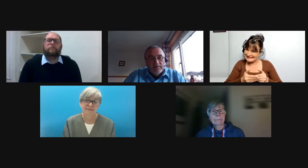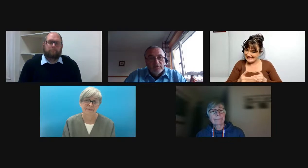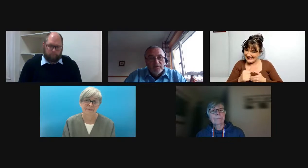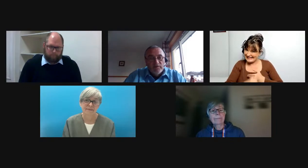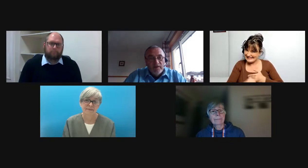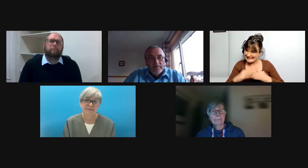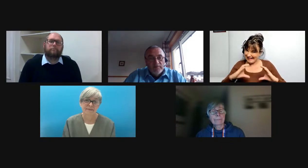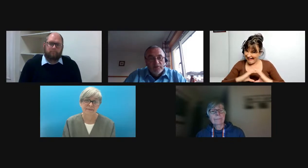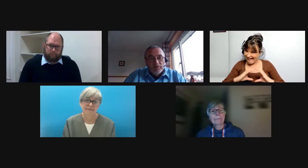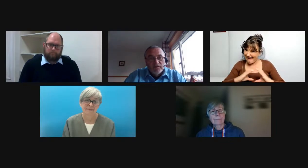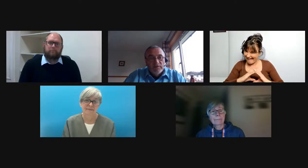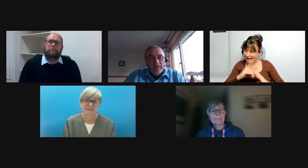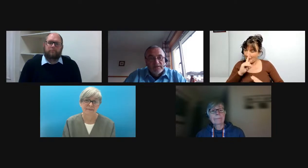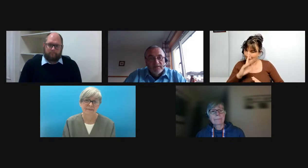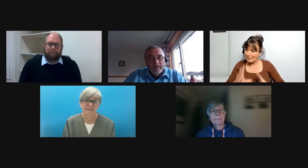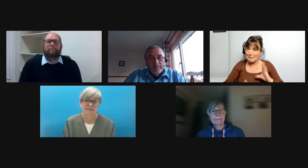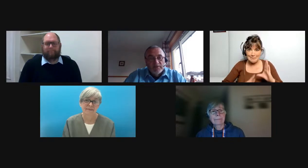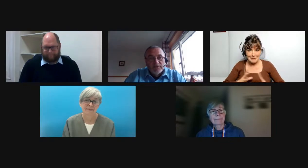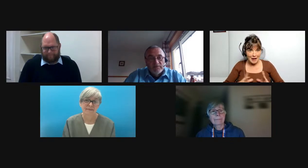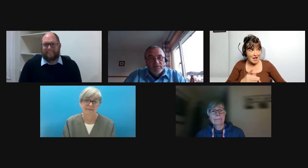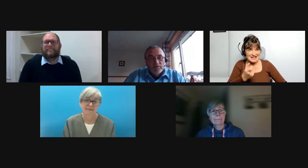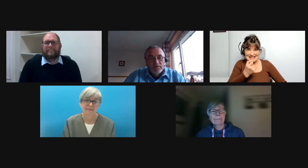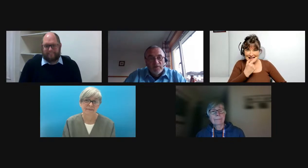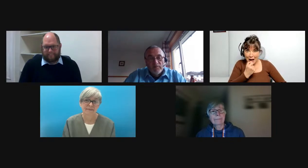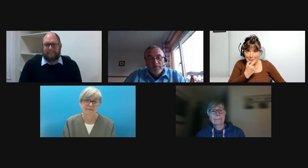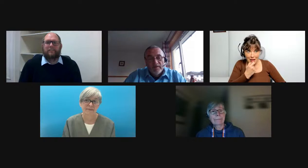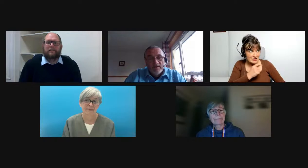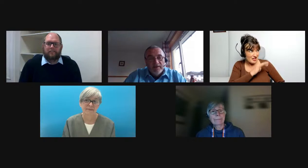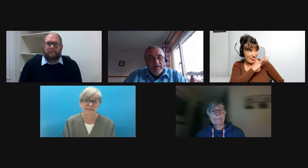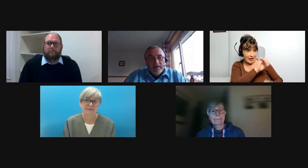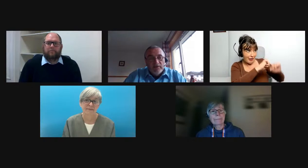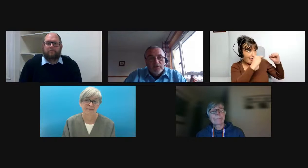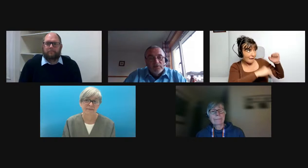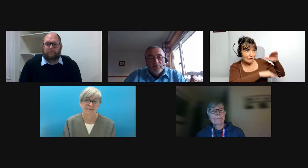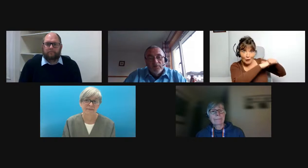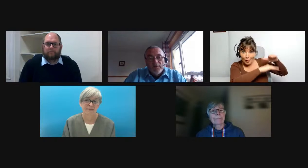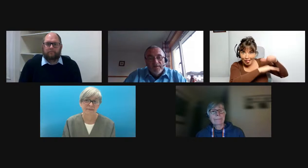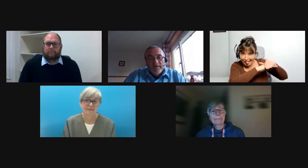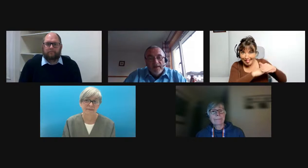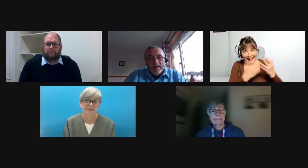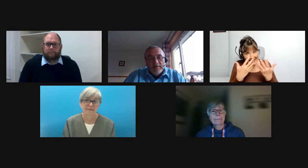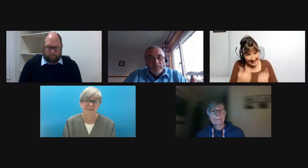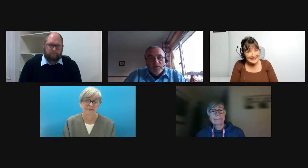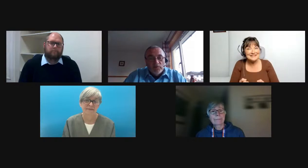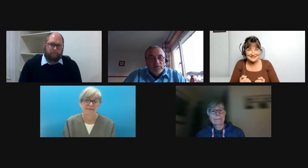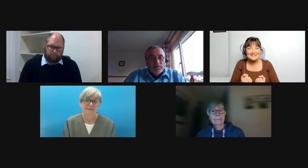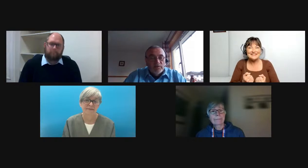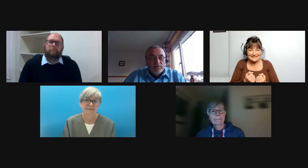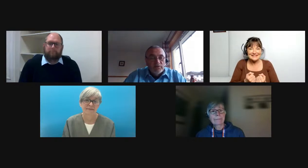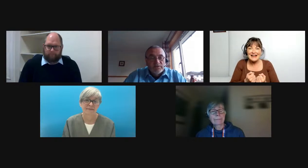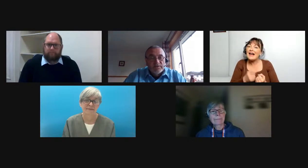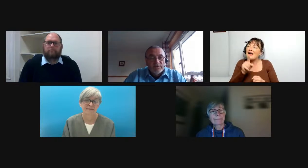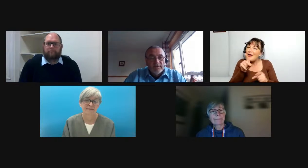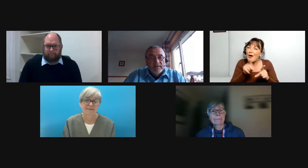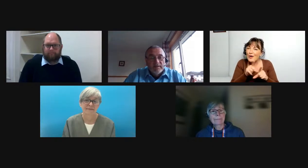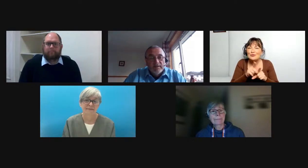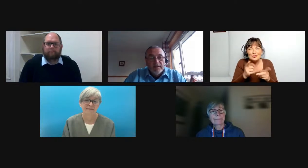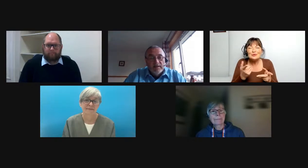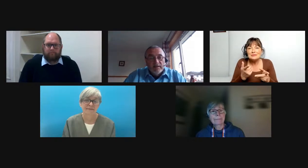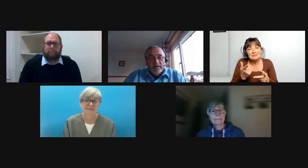in terms of make sure your medicine cabinet's stocked up, and also to